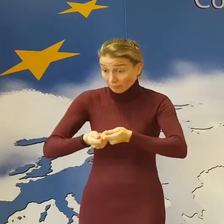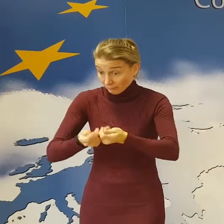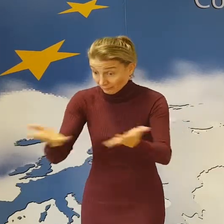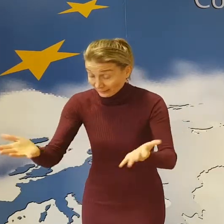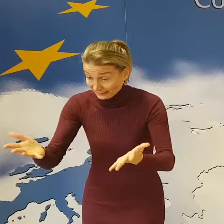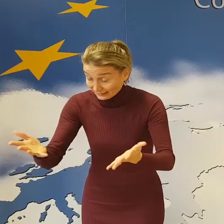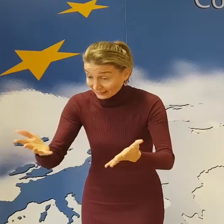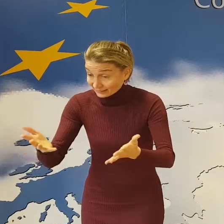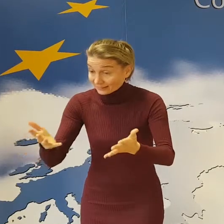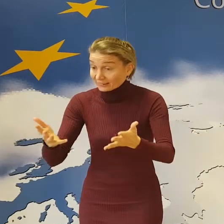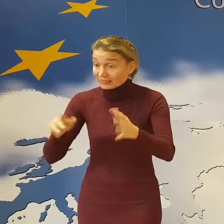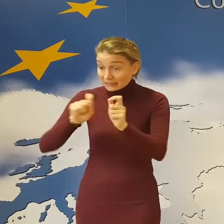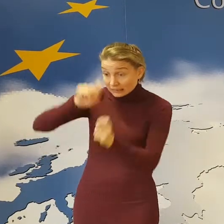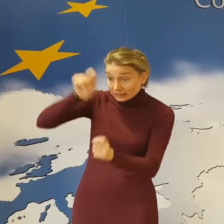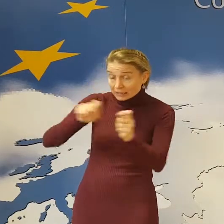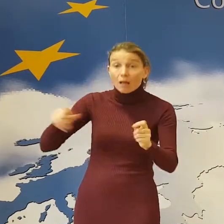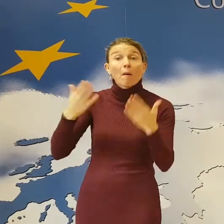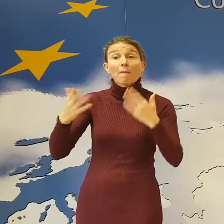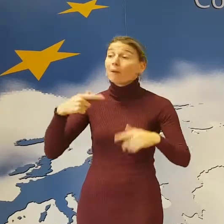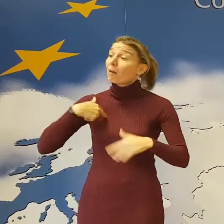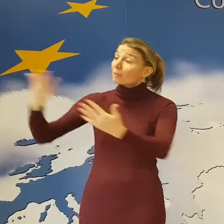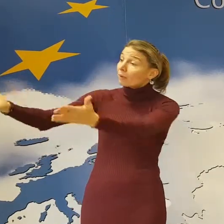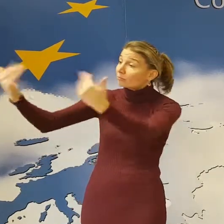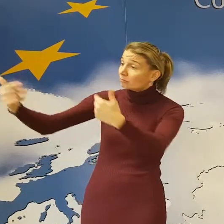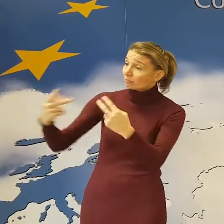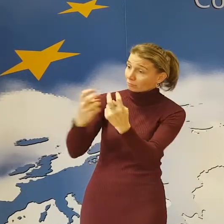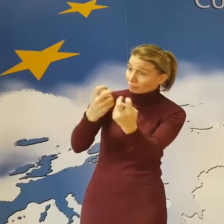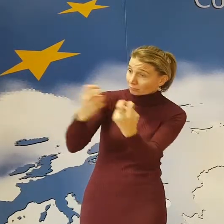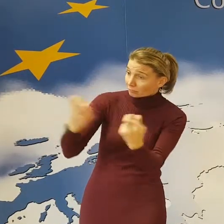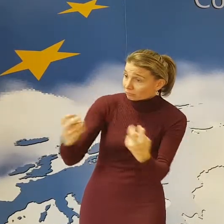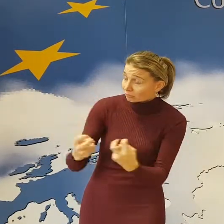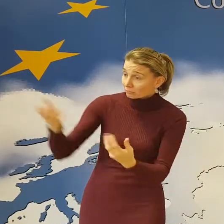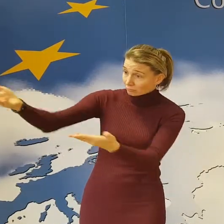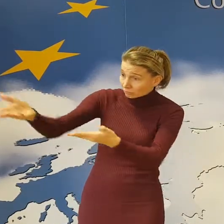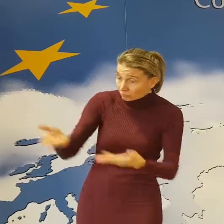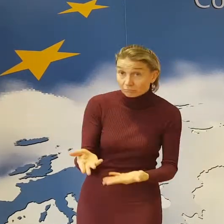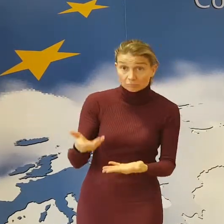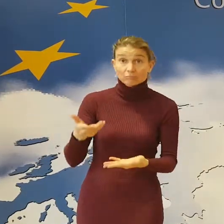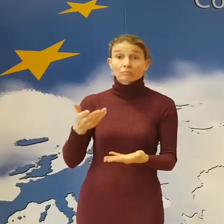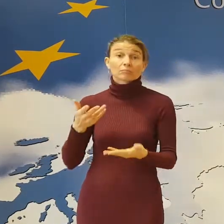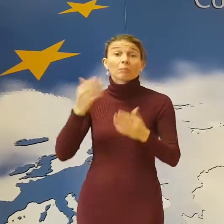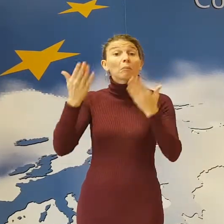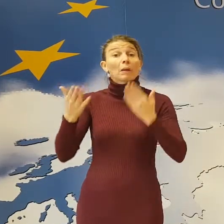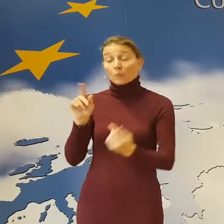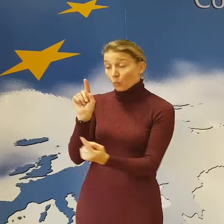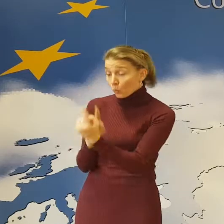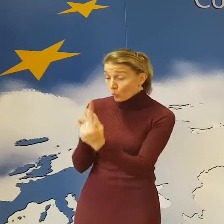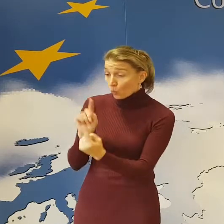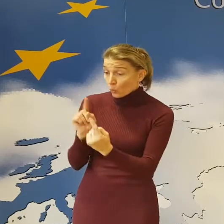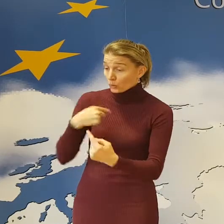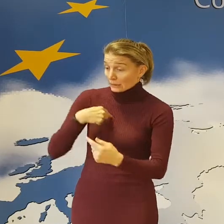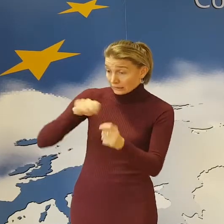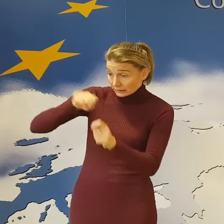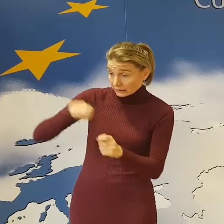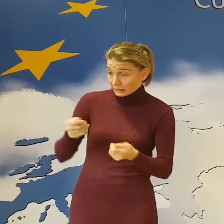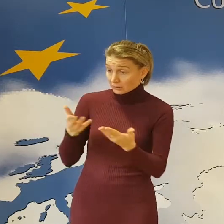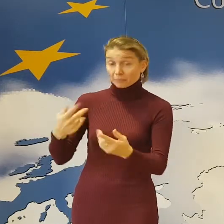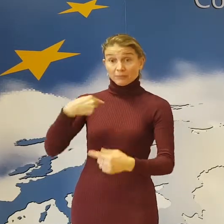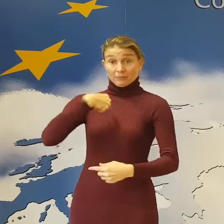a test, welcomes someone in a test center, guides them to the place. Maybe it could be a one-on-one situation.